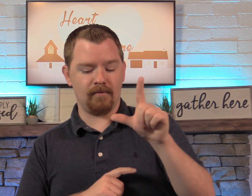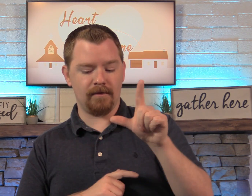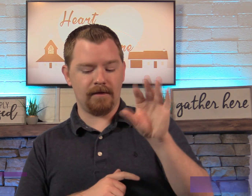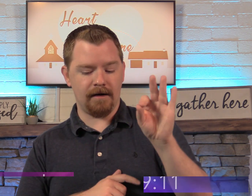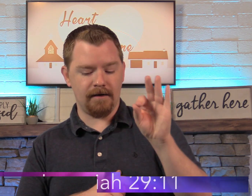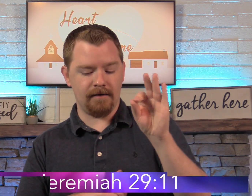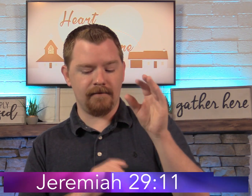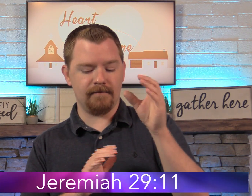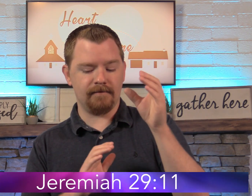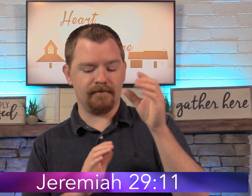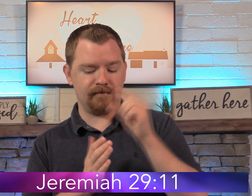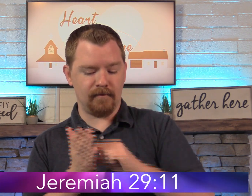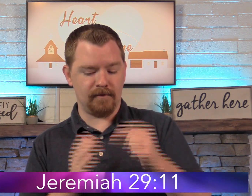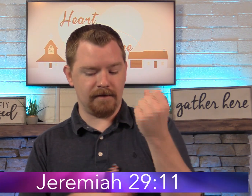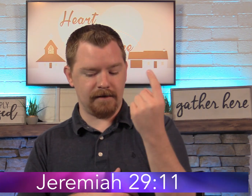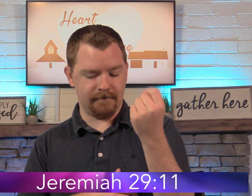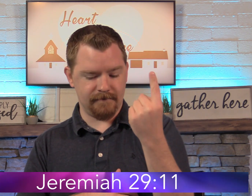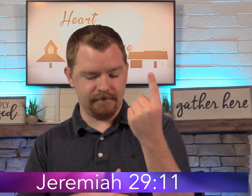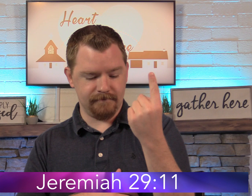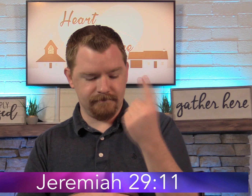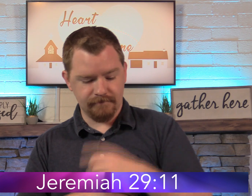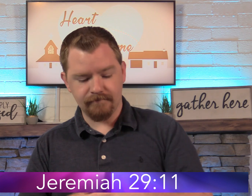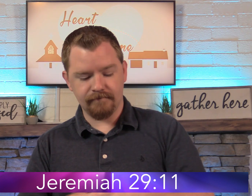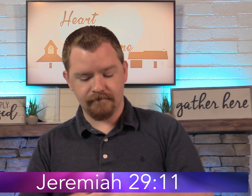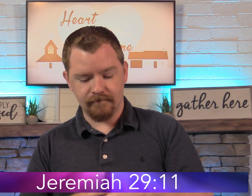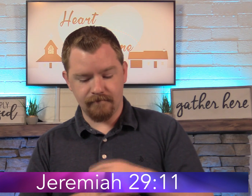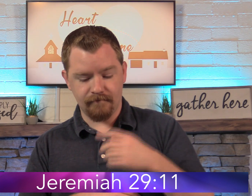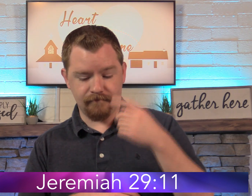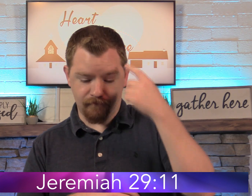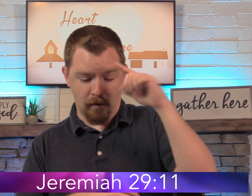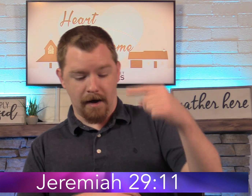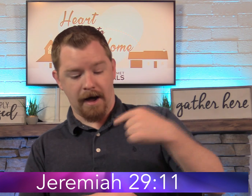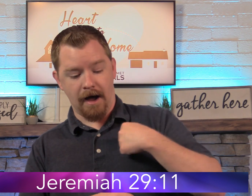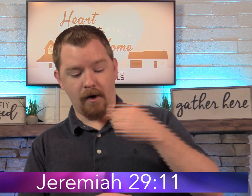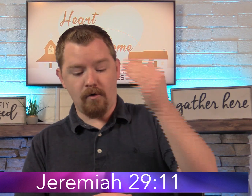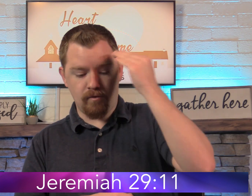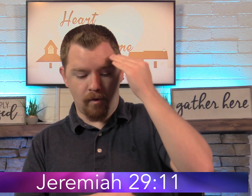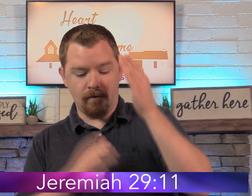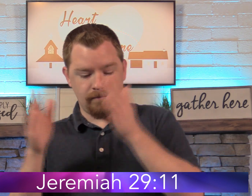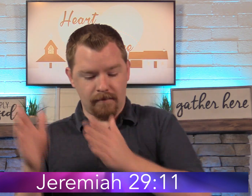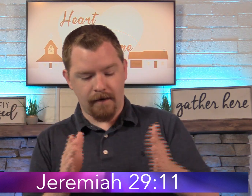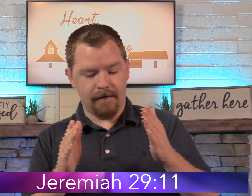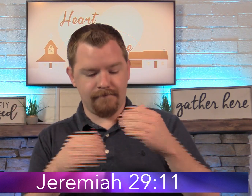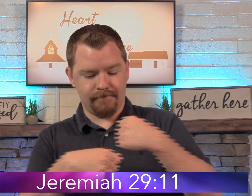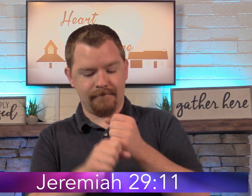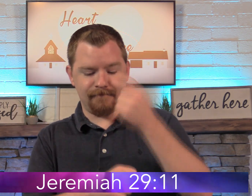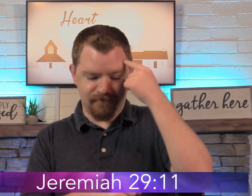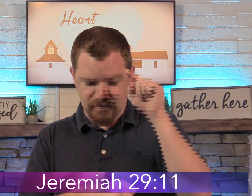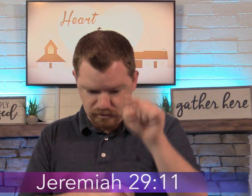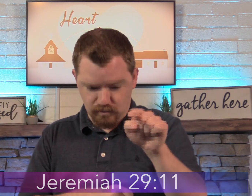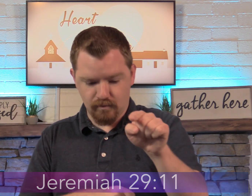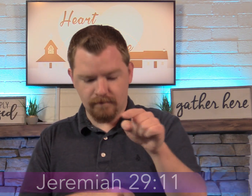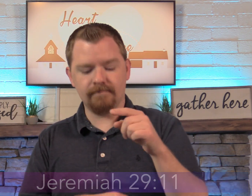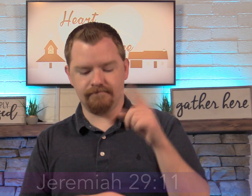In Jeremiah chapter 29, verse 11, "For I know the plans that I have for